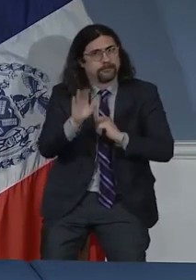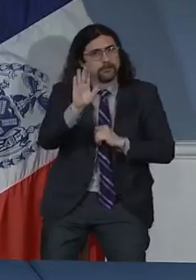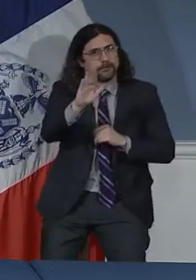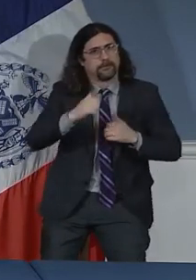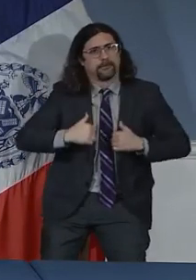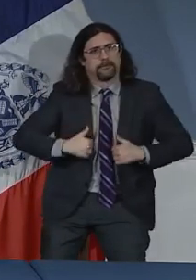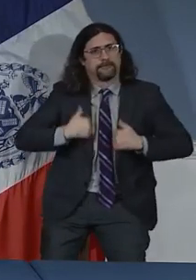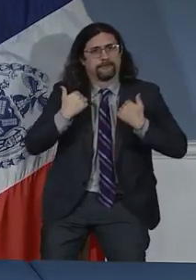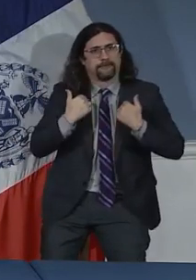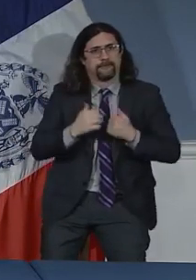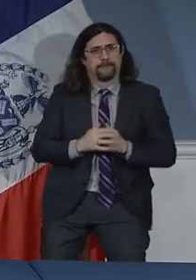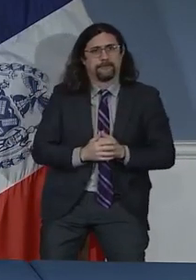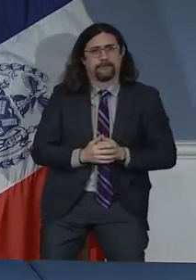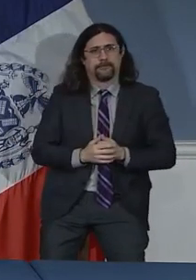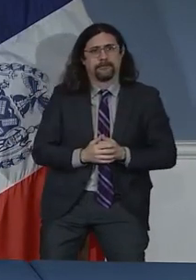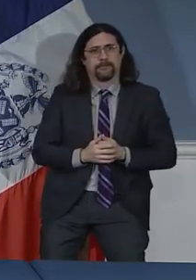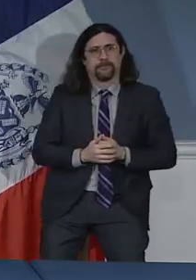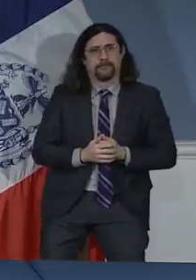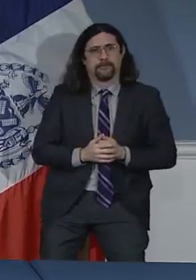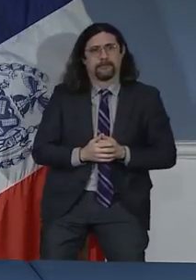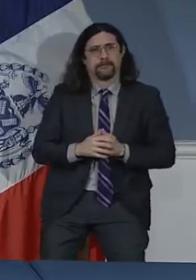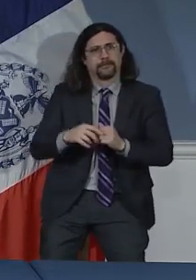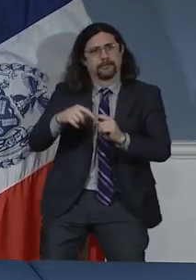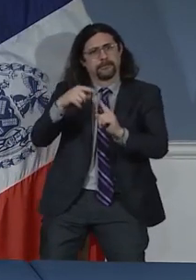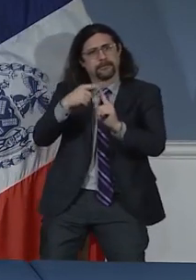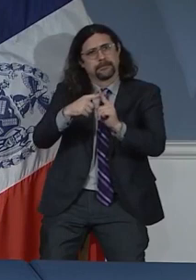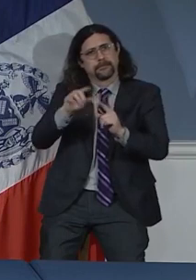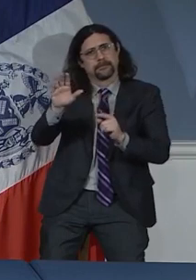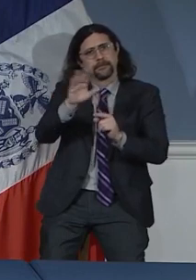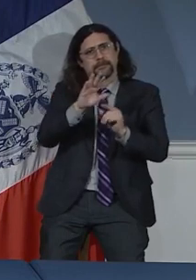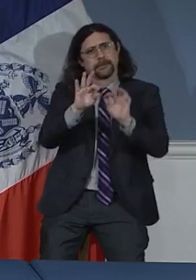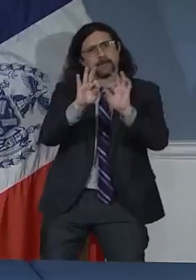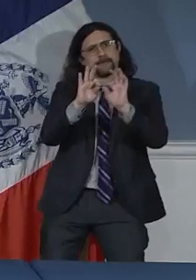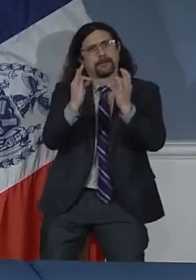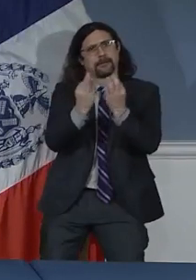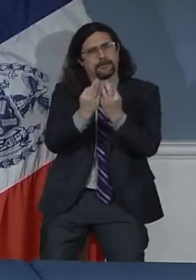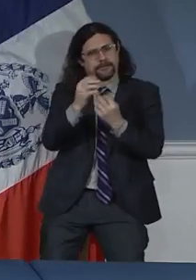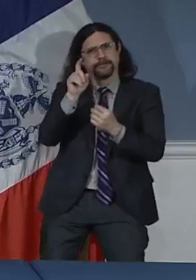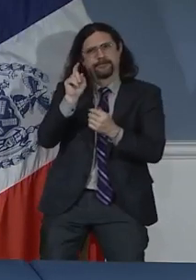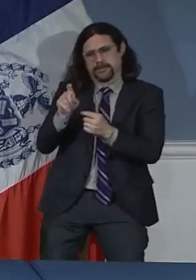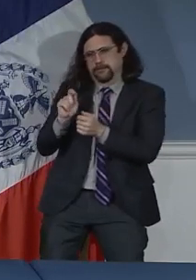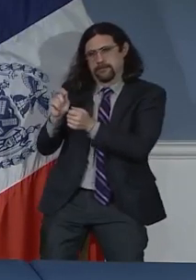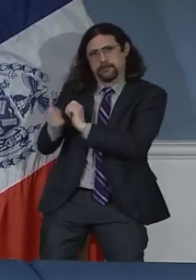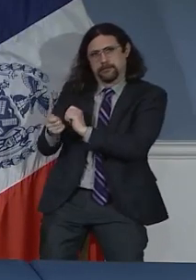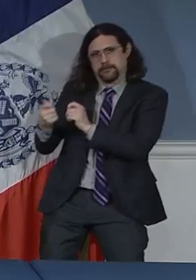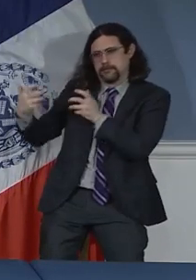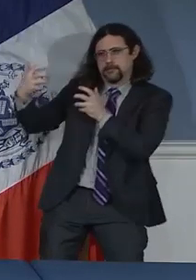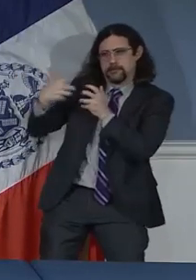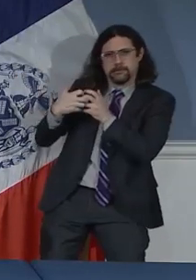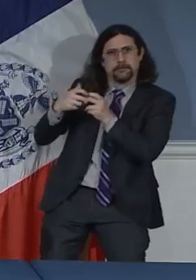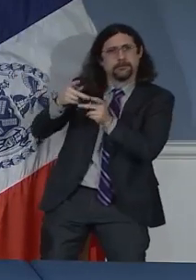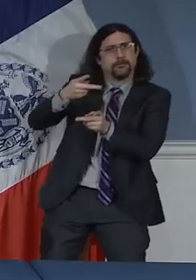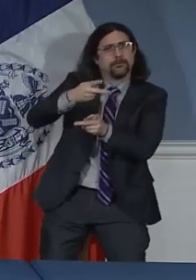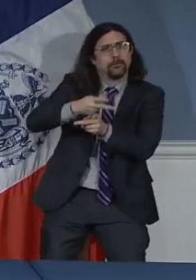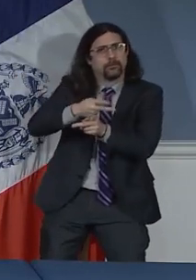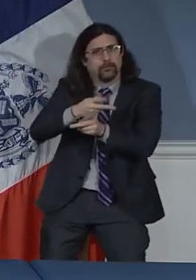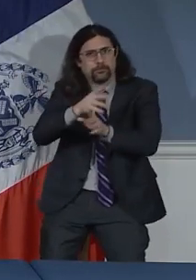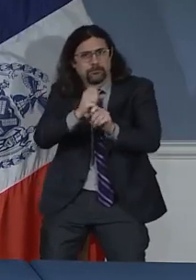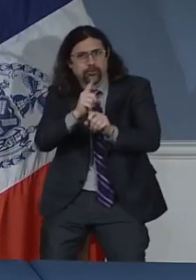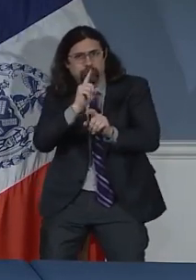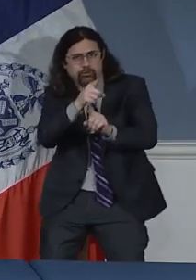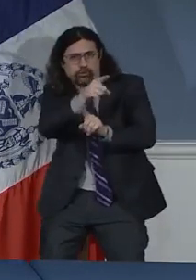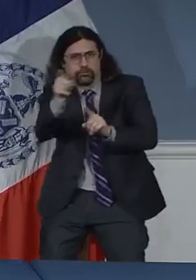to you as the city's doctor and give advice directly to New Yorkers in light of an ever-growing crisis. But I heard from